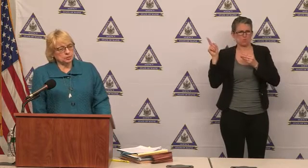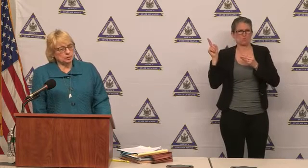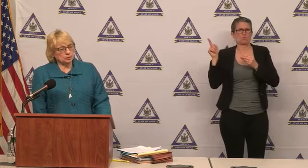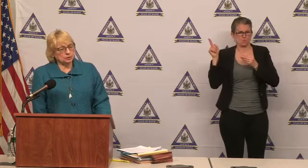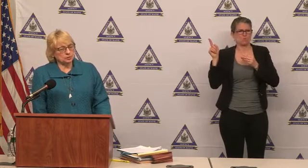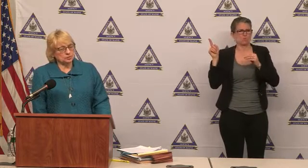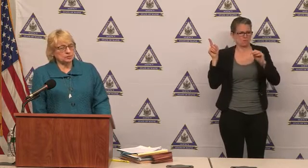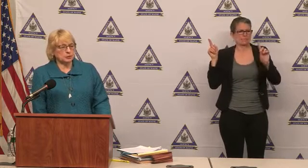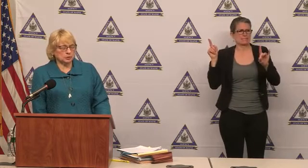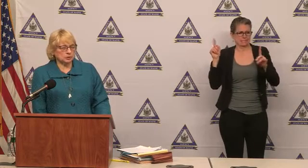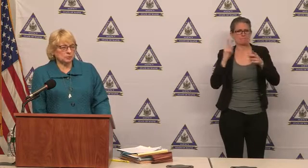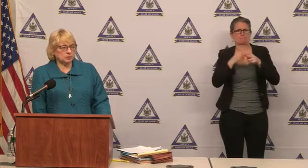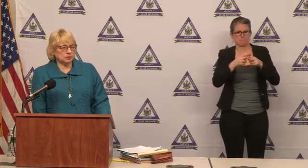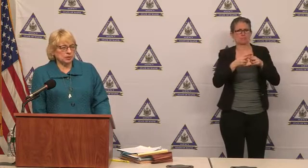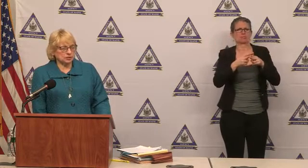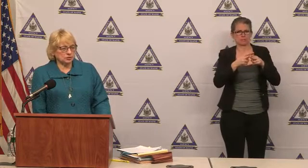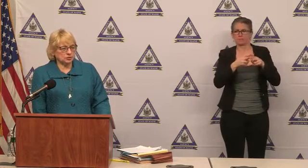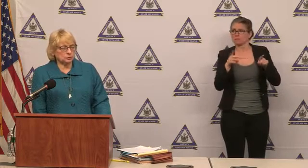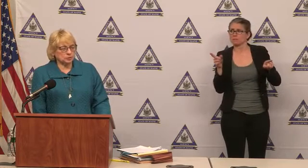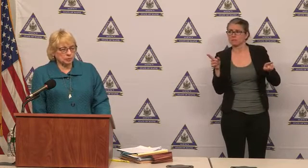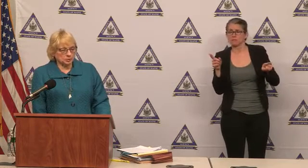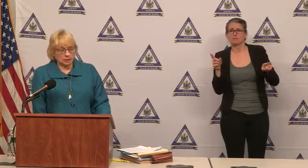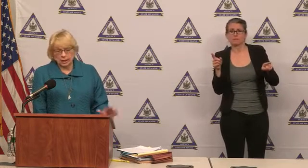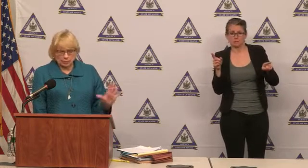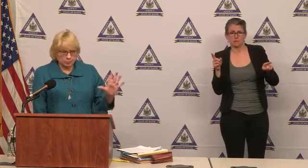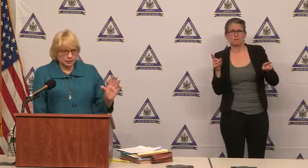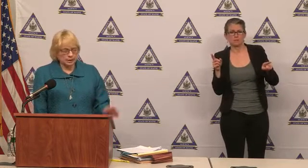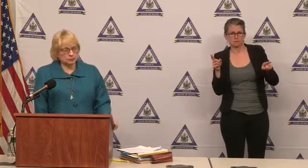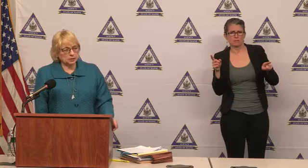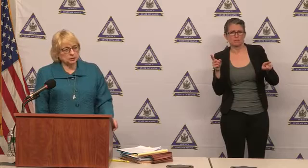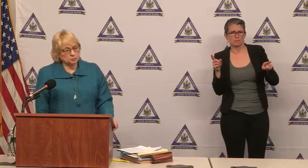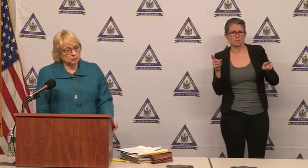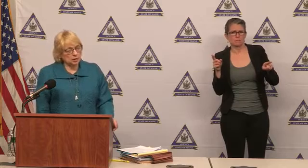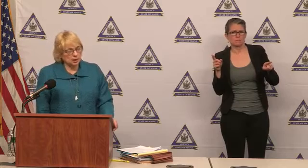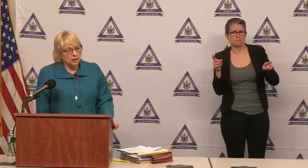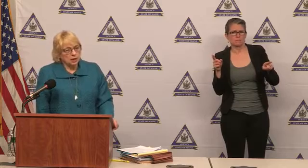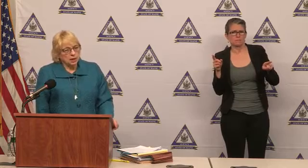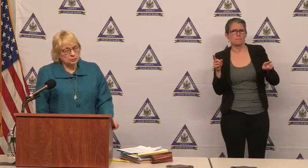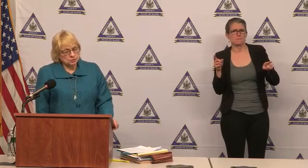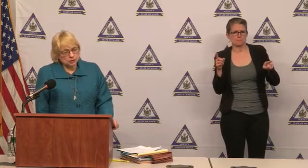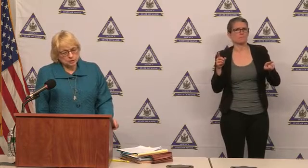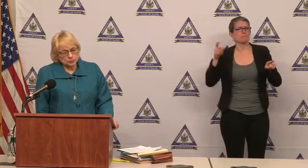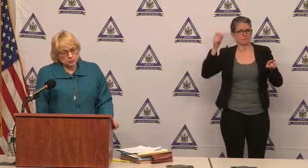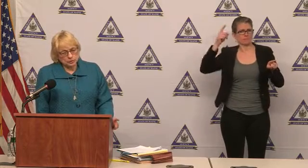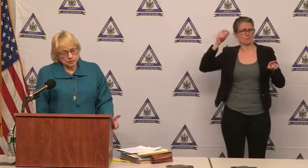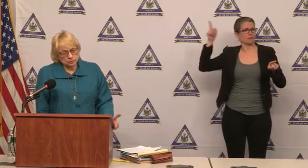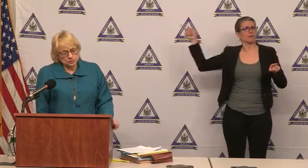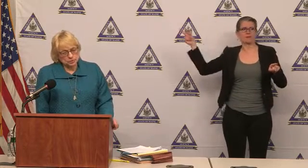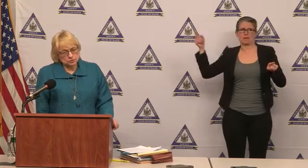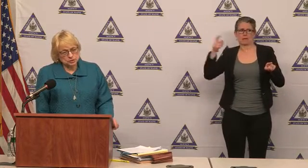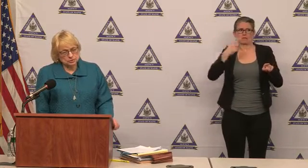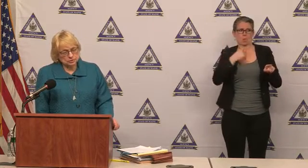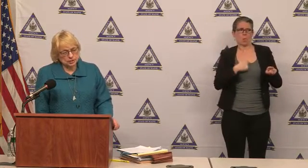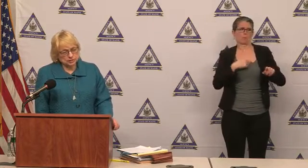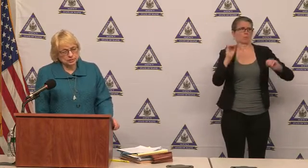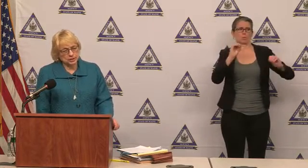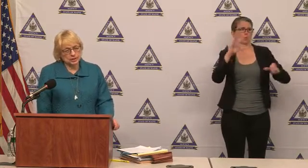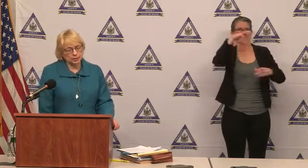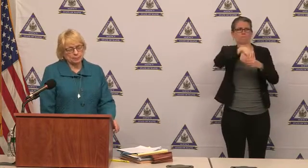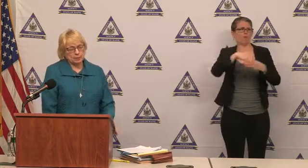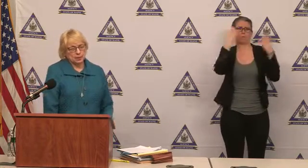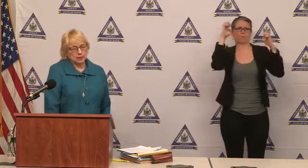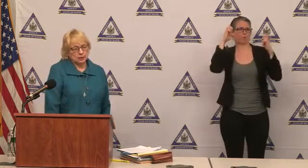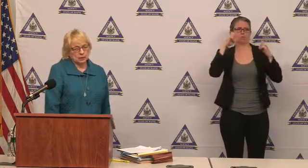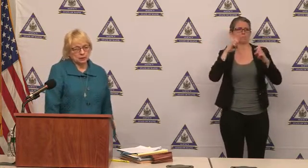emergency operations that they were going to be engaging in with the public. But I mean, I could be wrong. I'm talking with the Landlords Association later